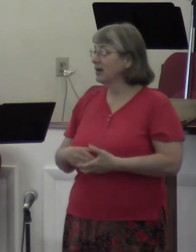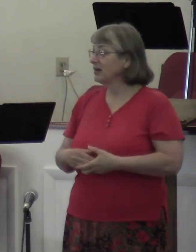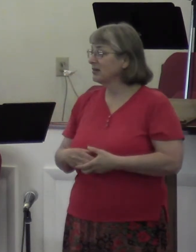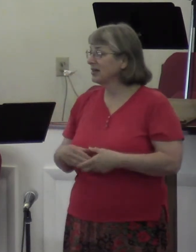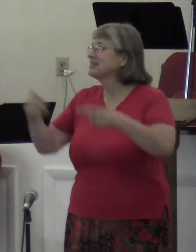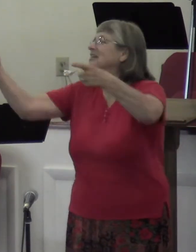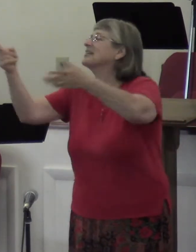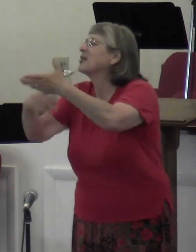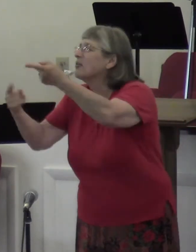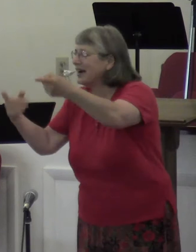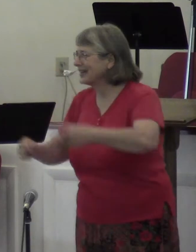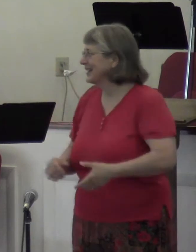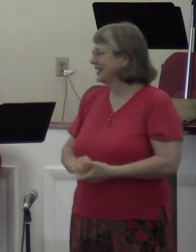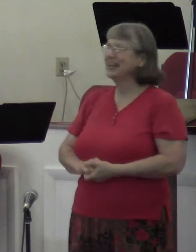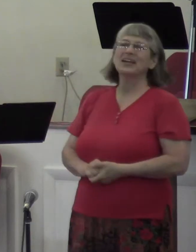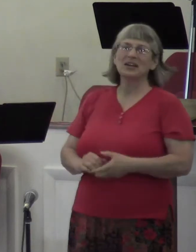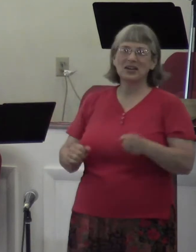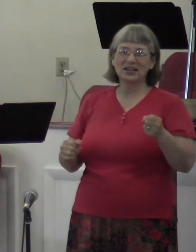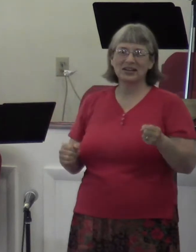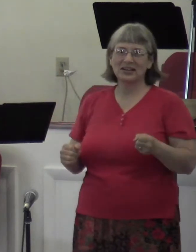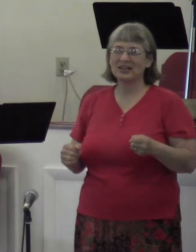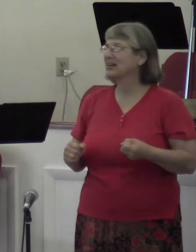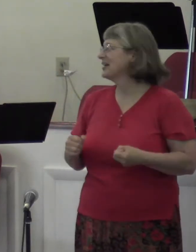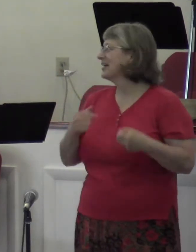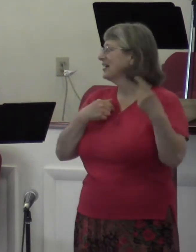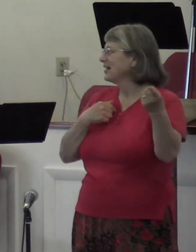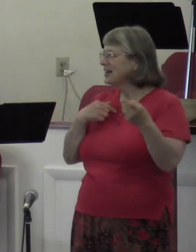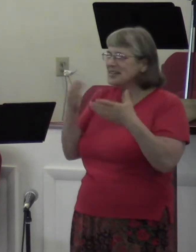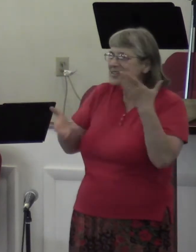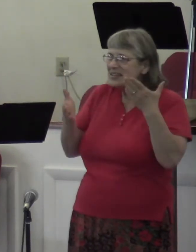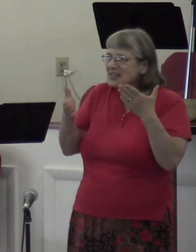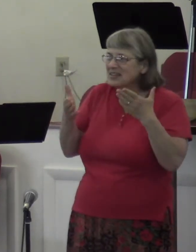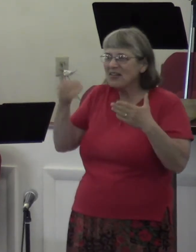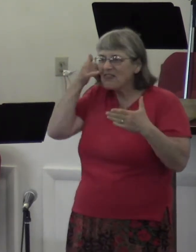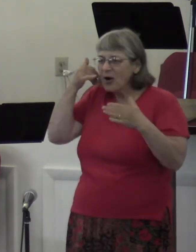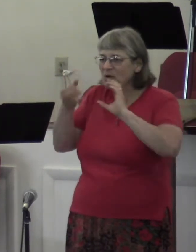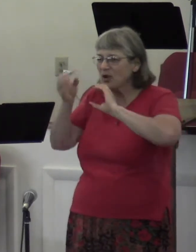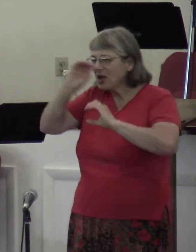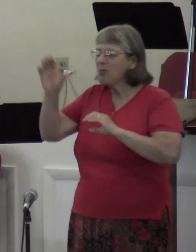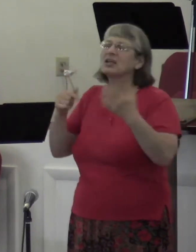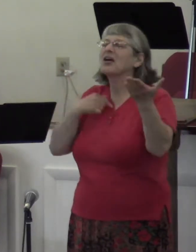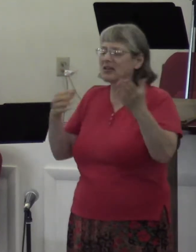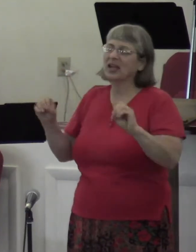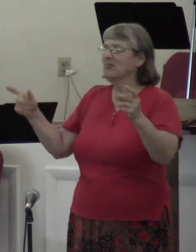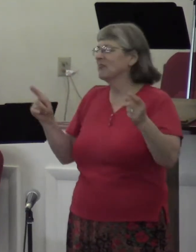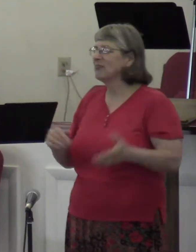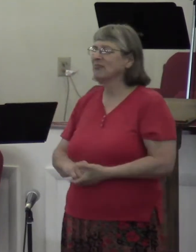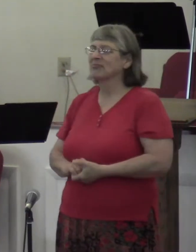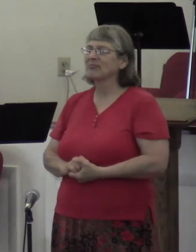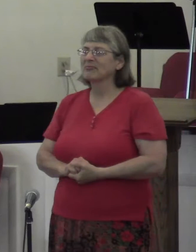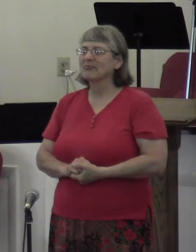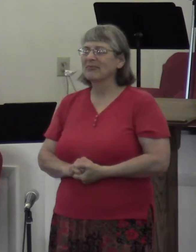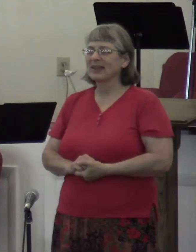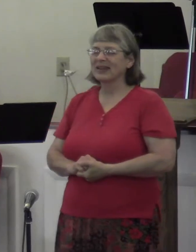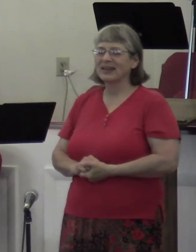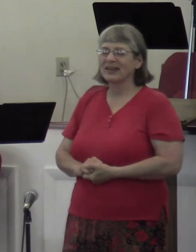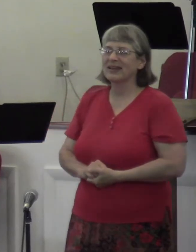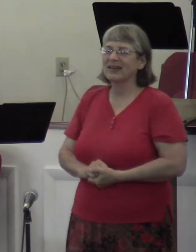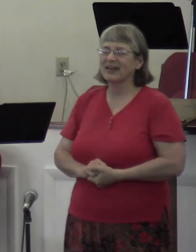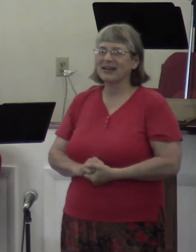Can you hear me now? Is this Verizon or Sprint or what? Okay.